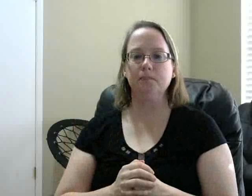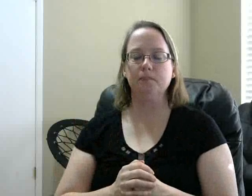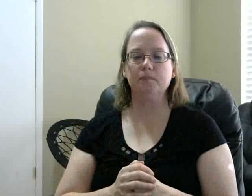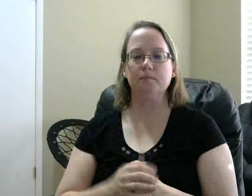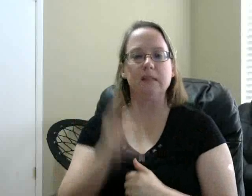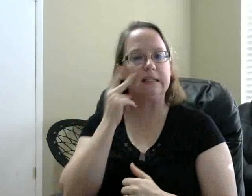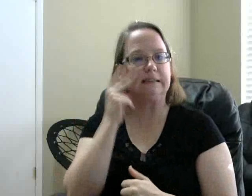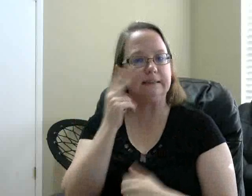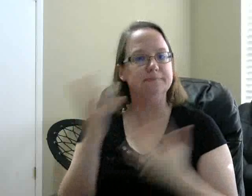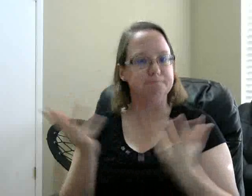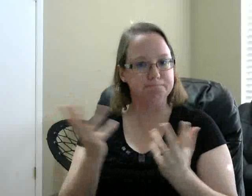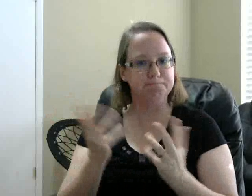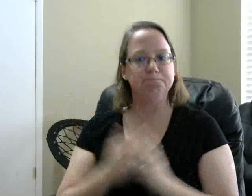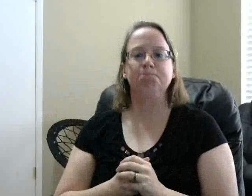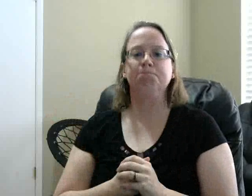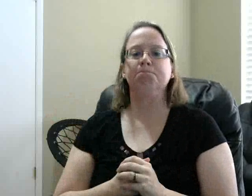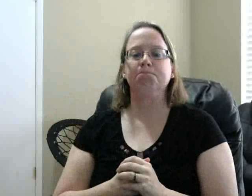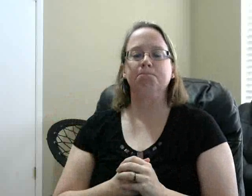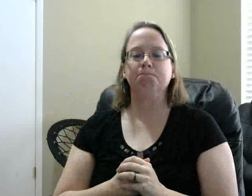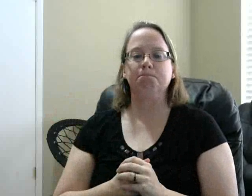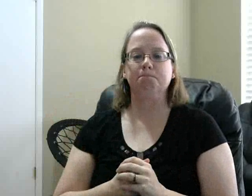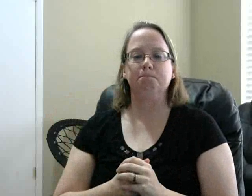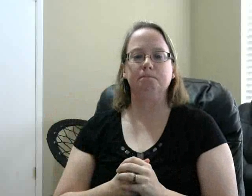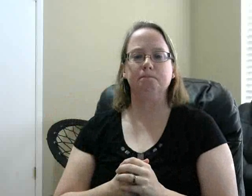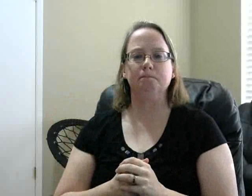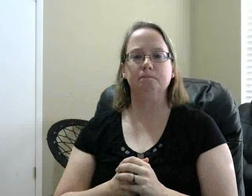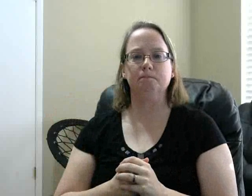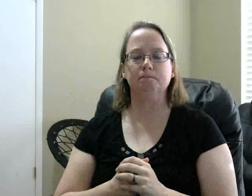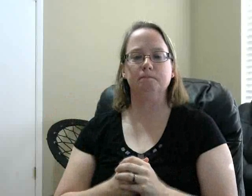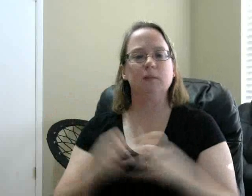see. Use white now. What is